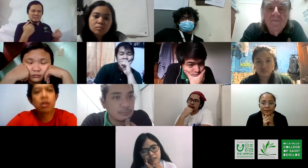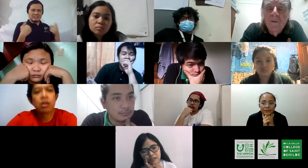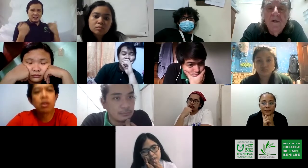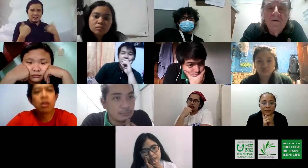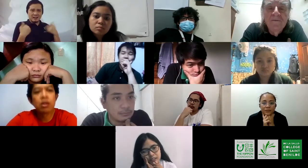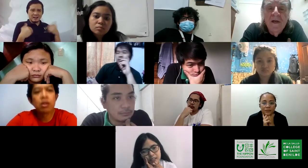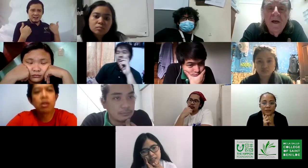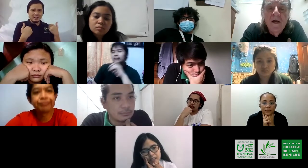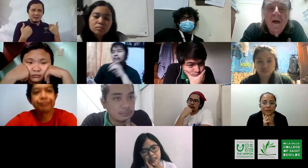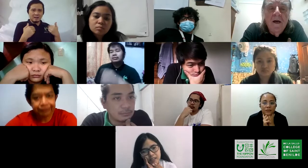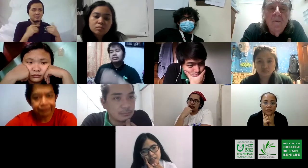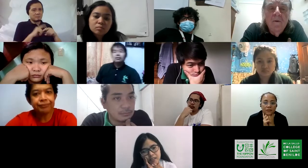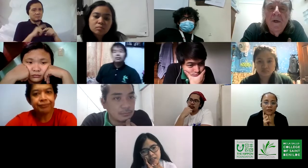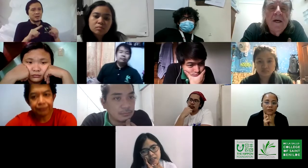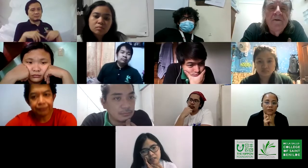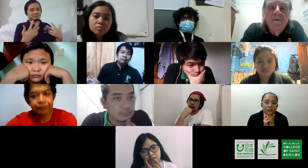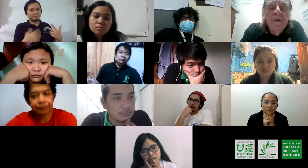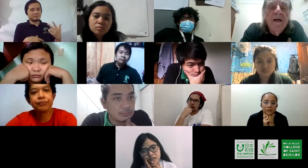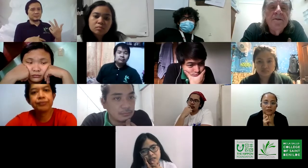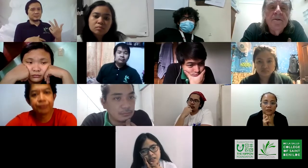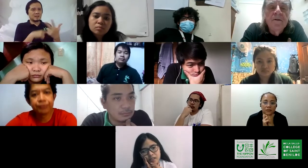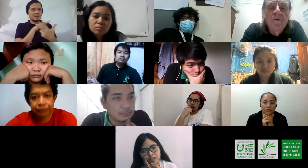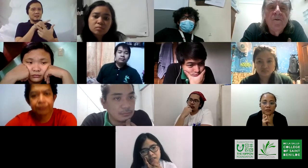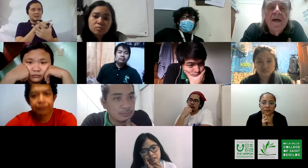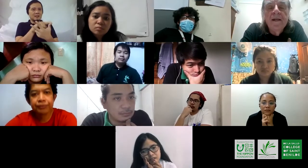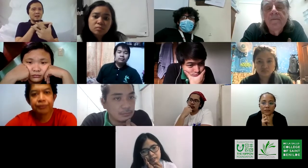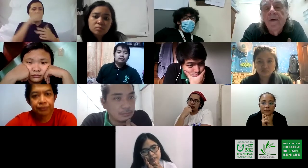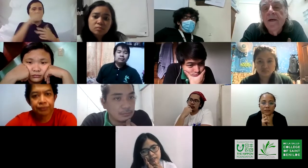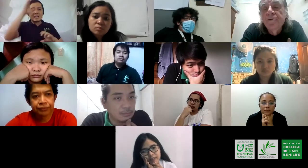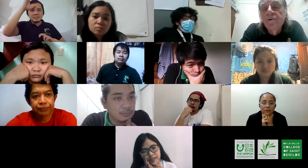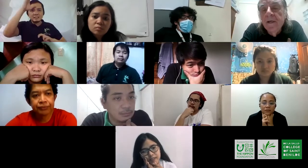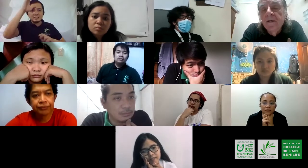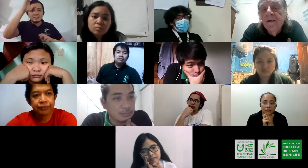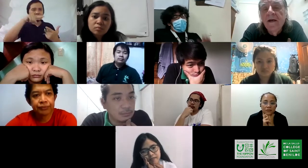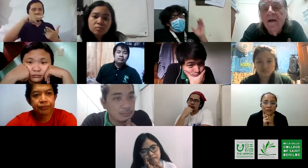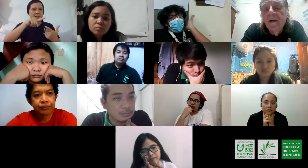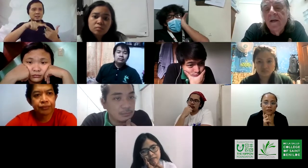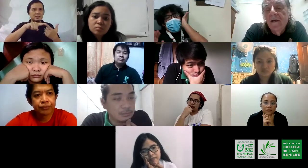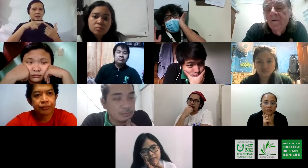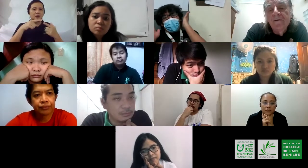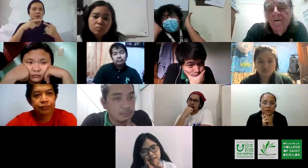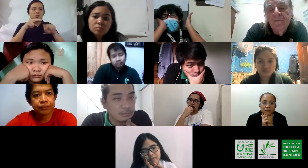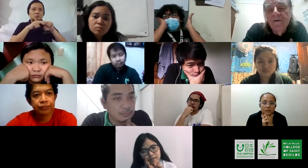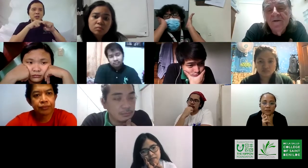And all of the deaf people in Thailand were in their 20s and 30s when they were trained.